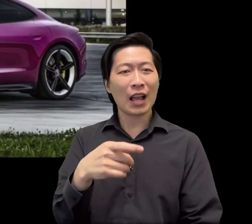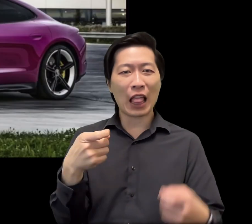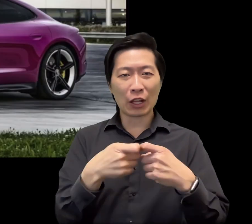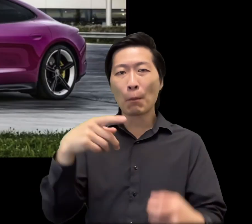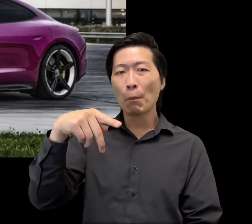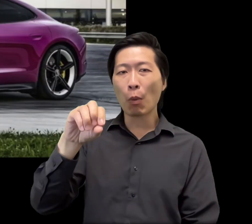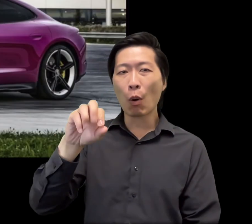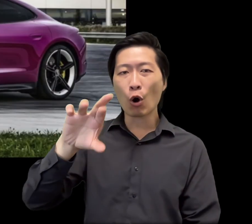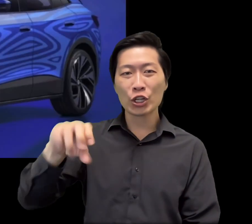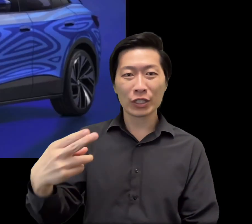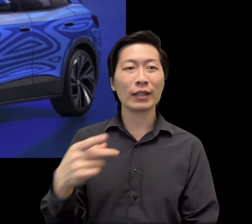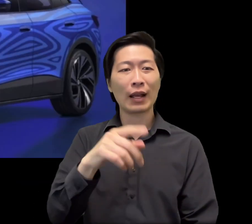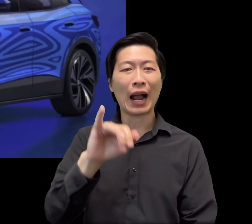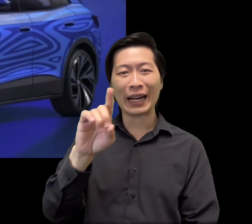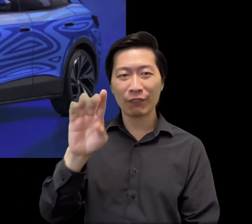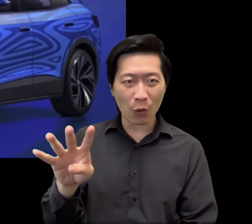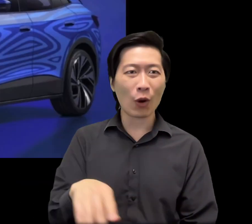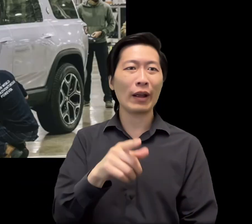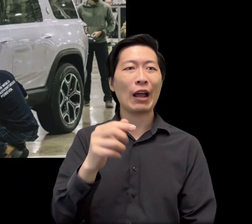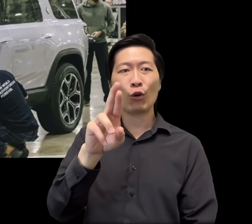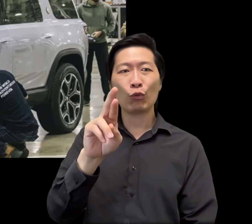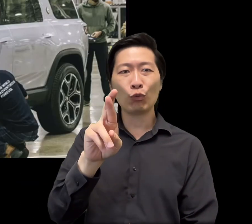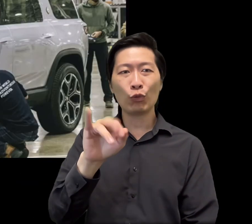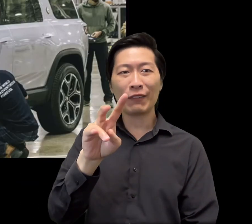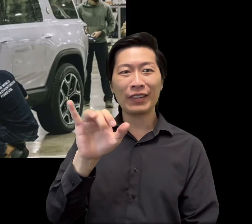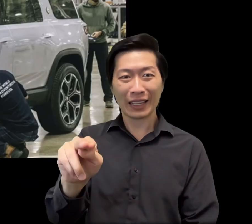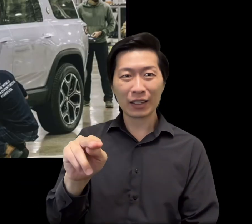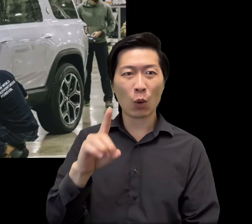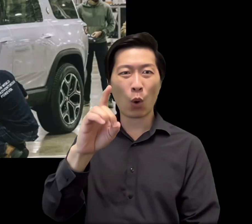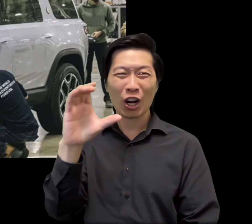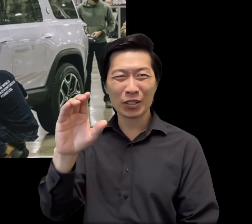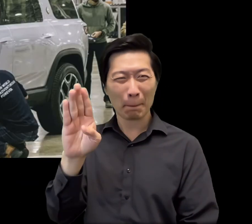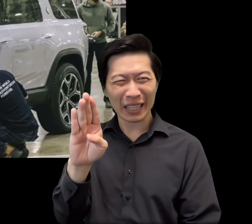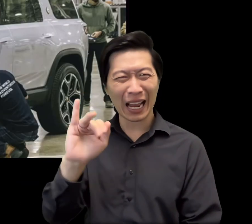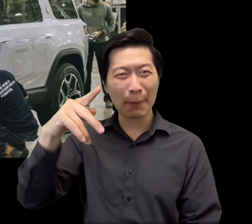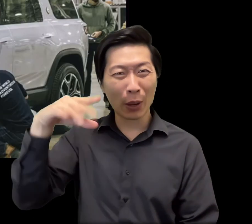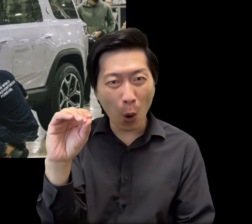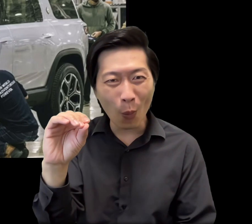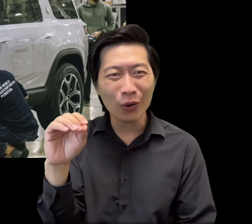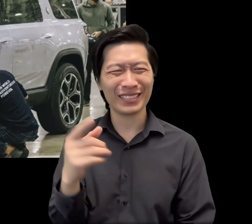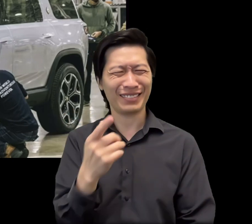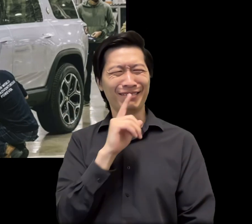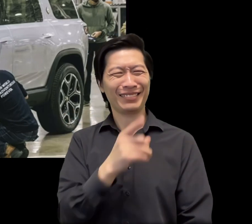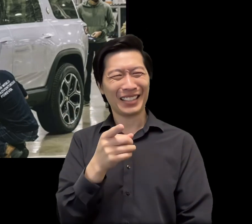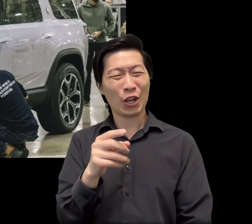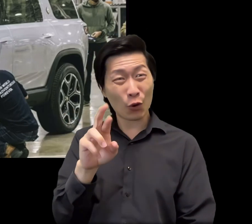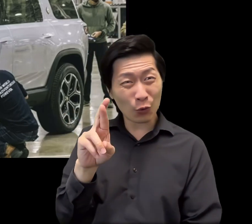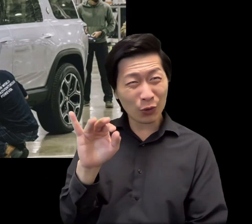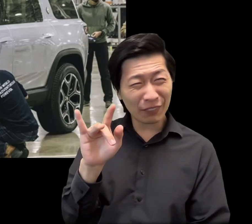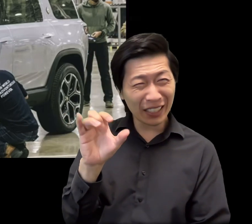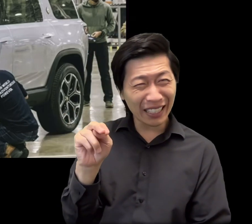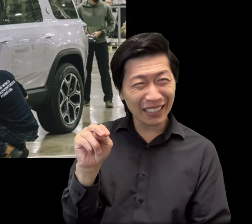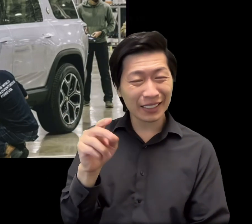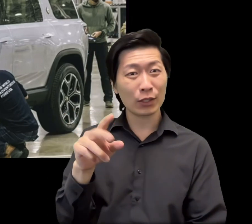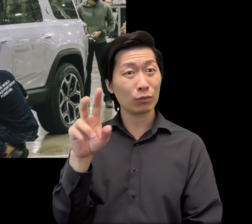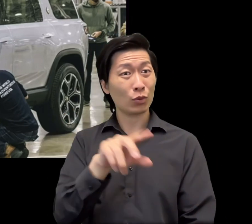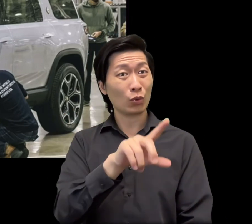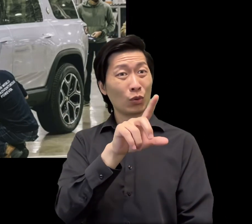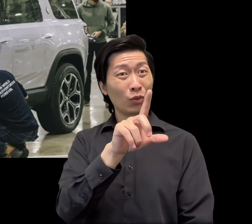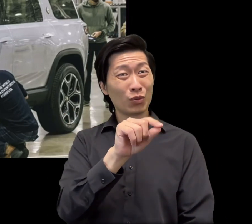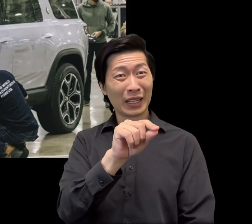with, right? We got the electric Porsche. We got ID4. We got the Rivian's $100 billion IPO. I mean, this is it. Rivian